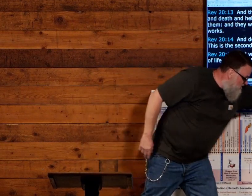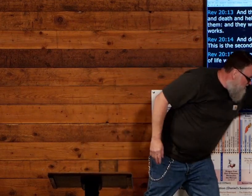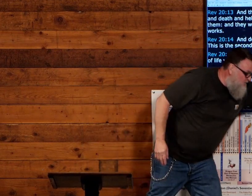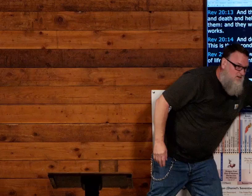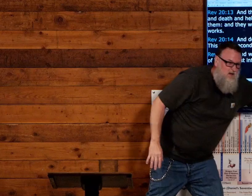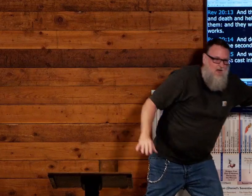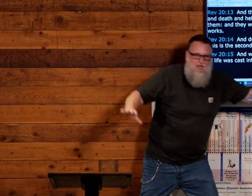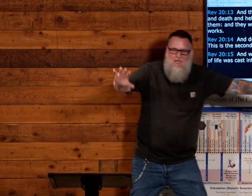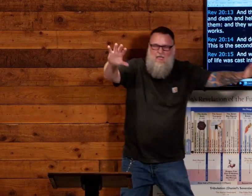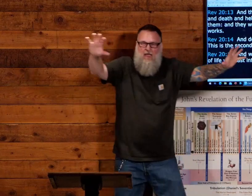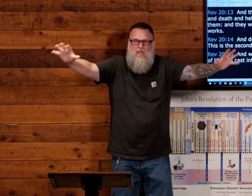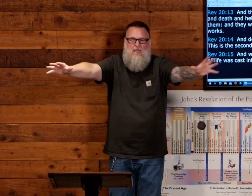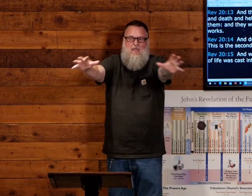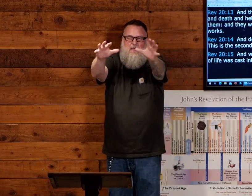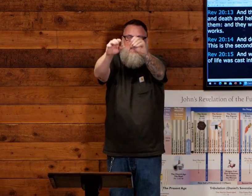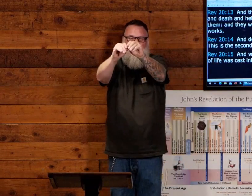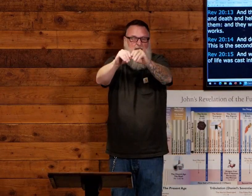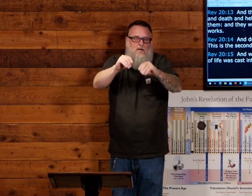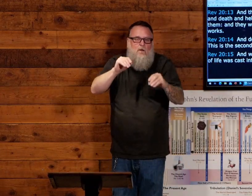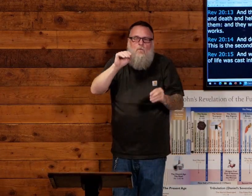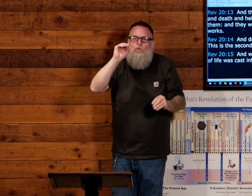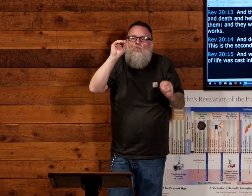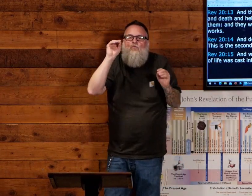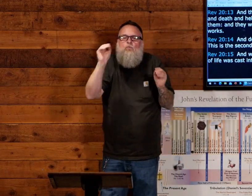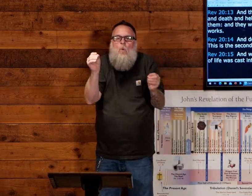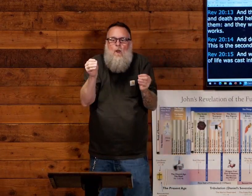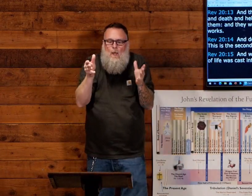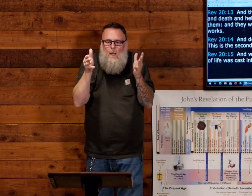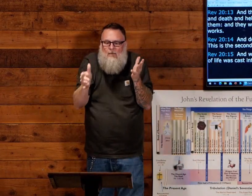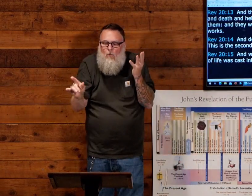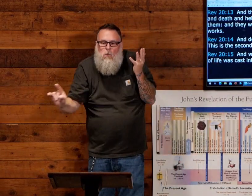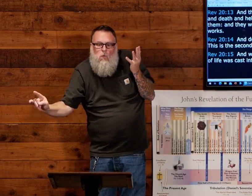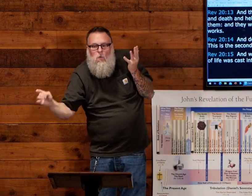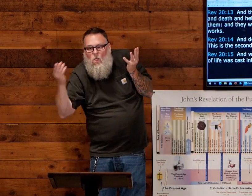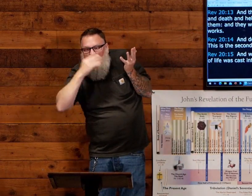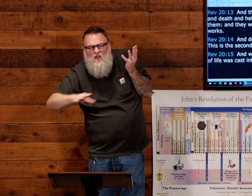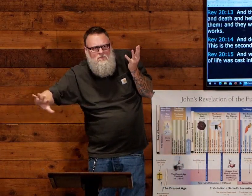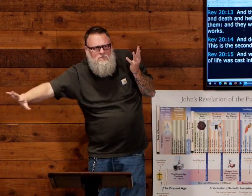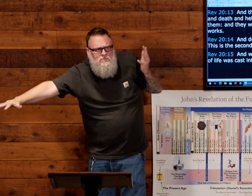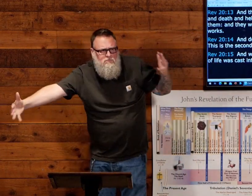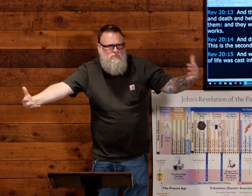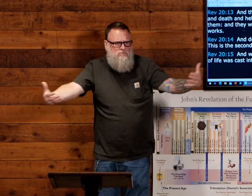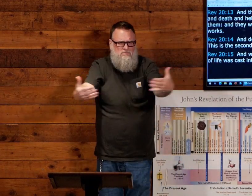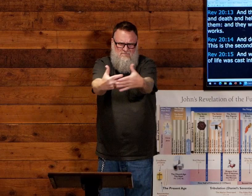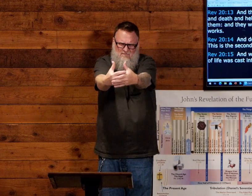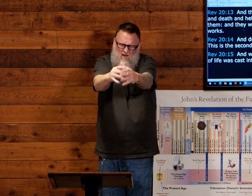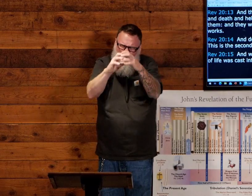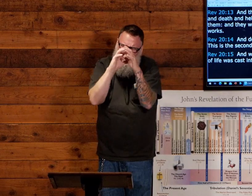Everything. no one was left.